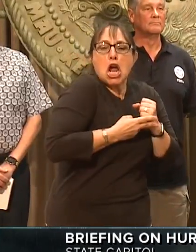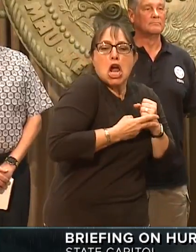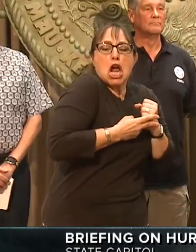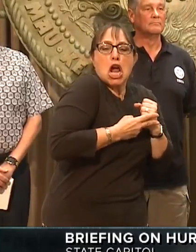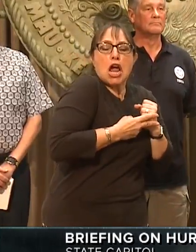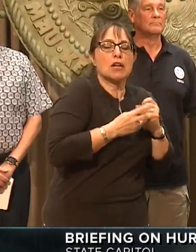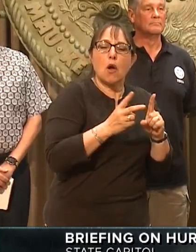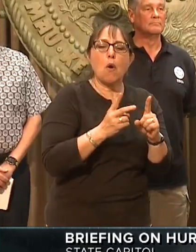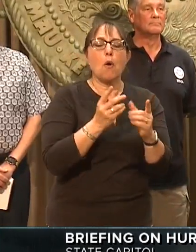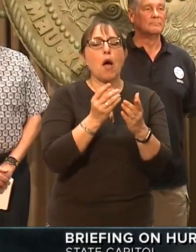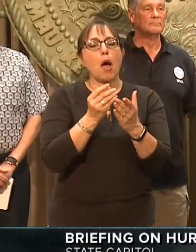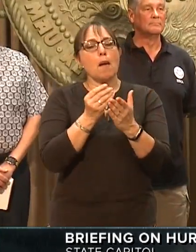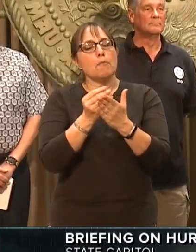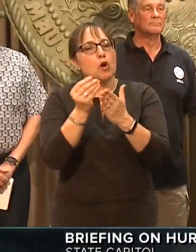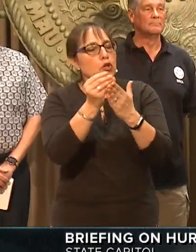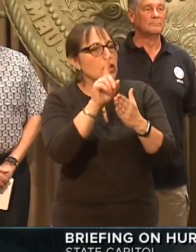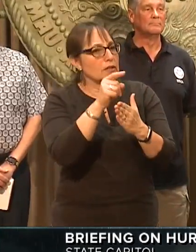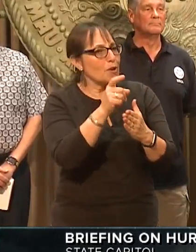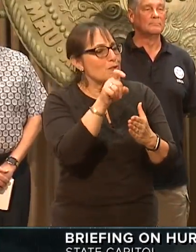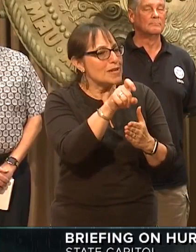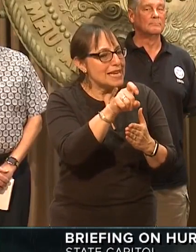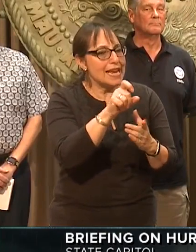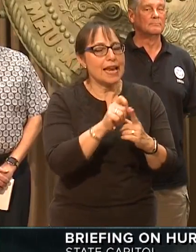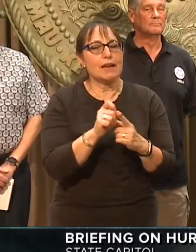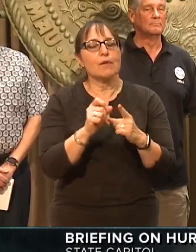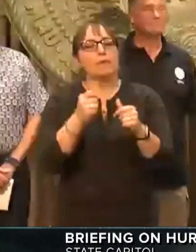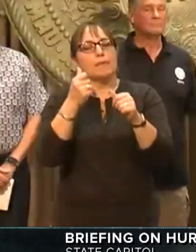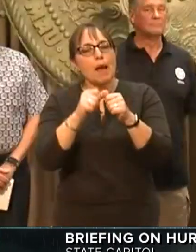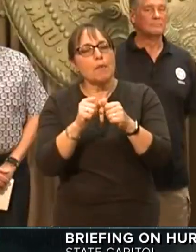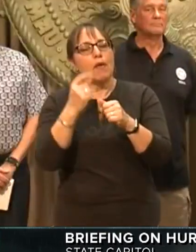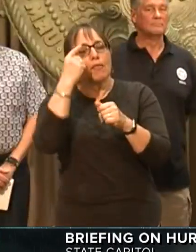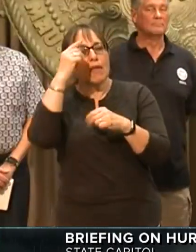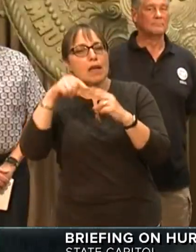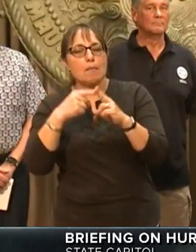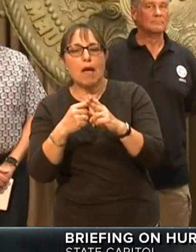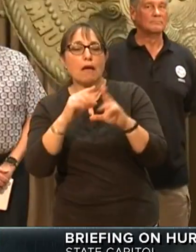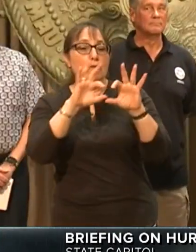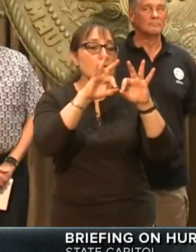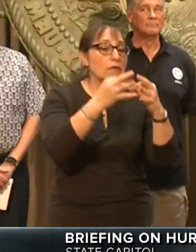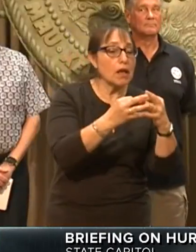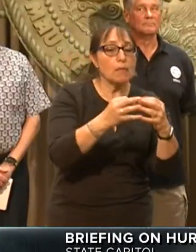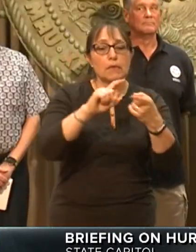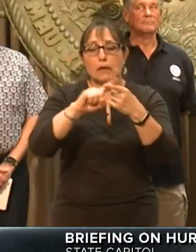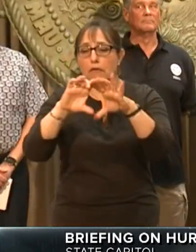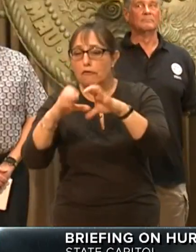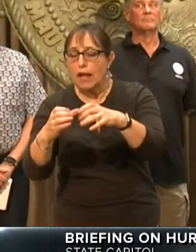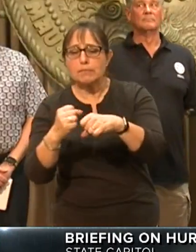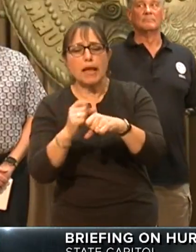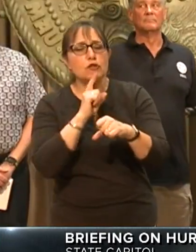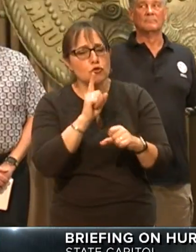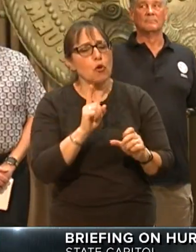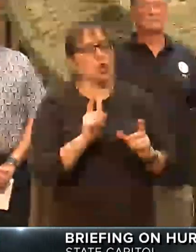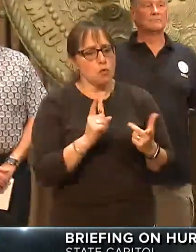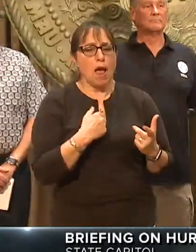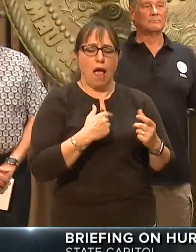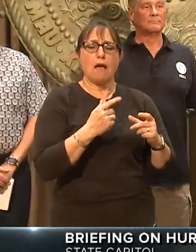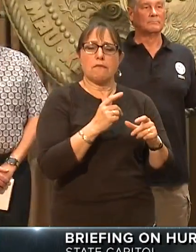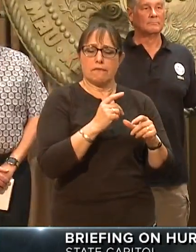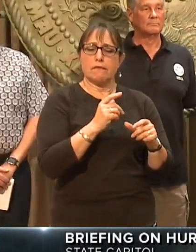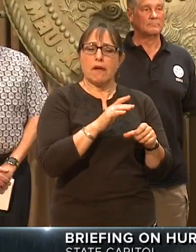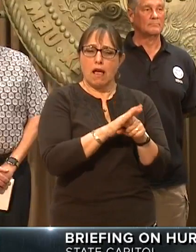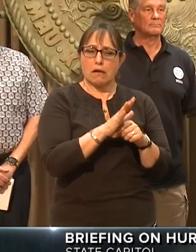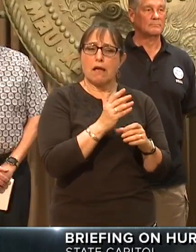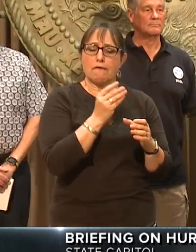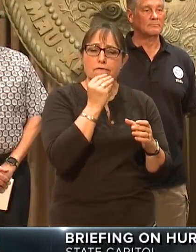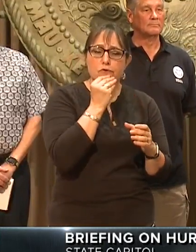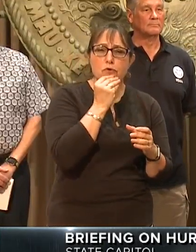you need. Think about your neighbors, families, and friends, and make sure you have enough to keep you going for 14 days,